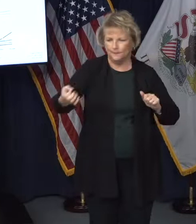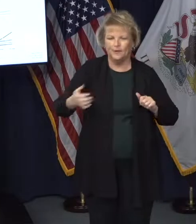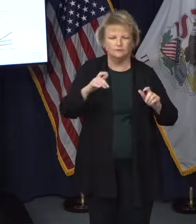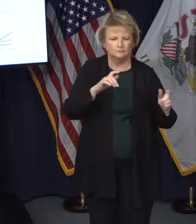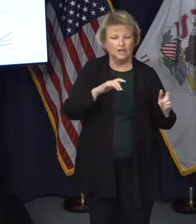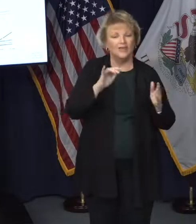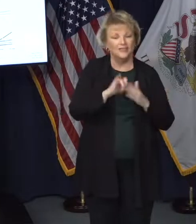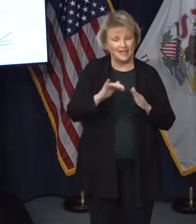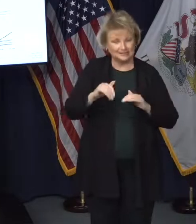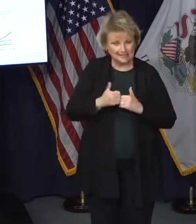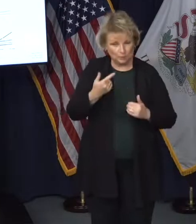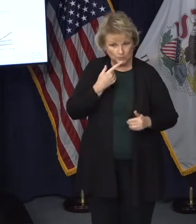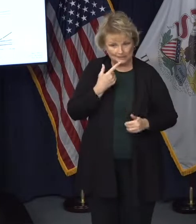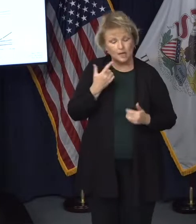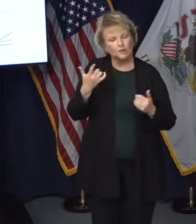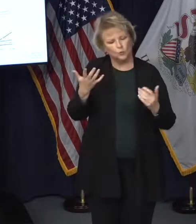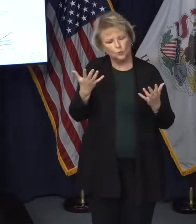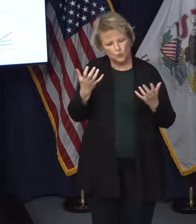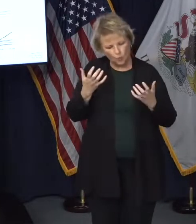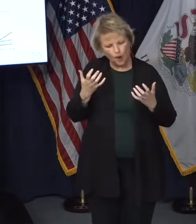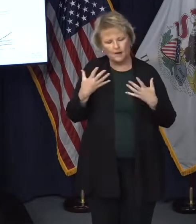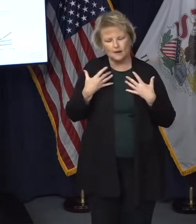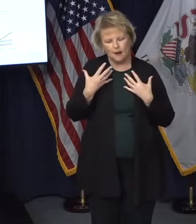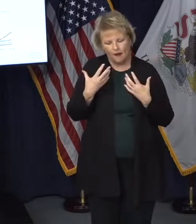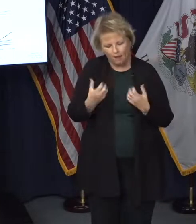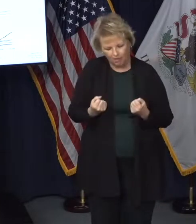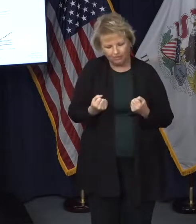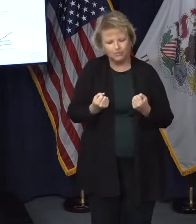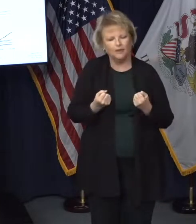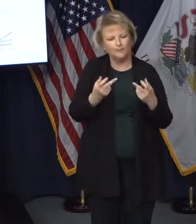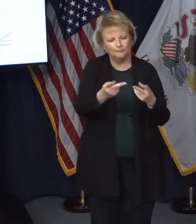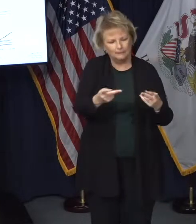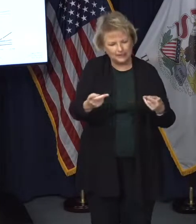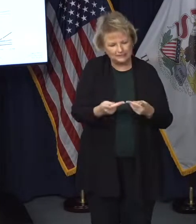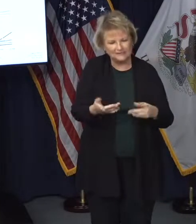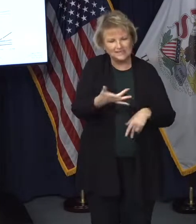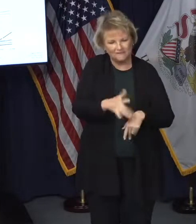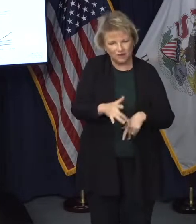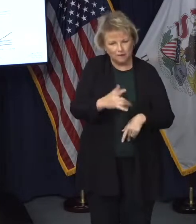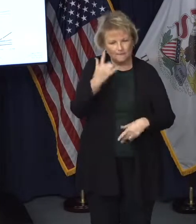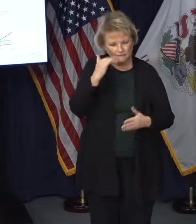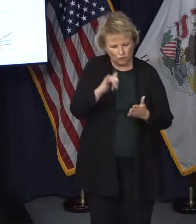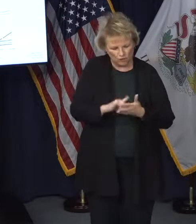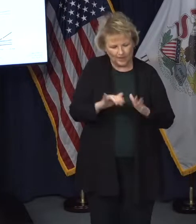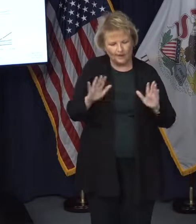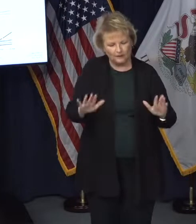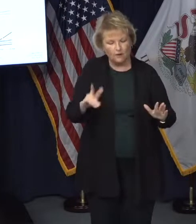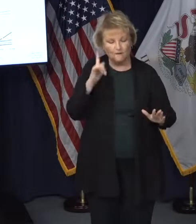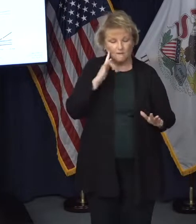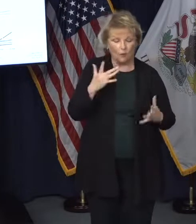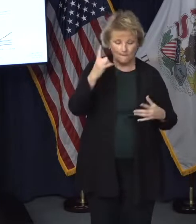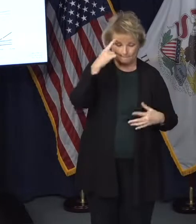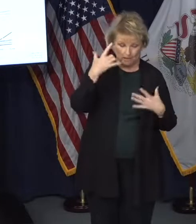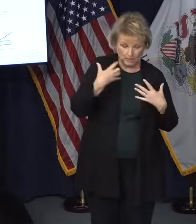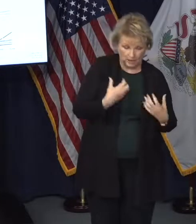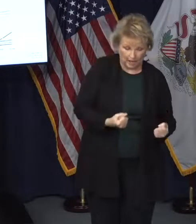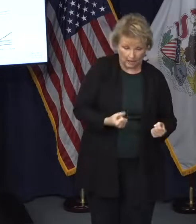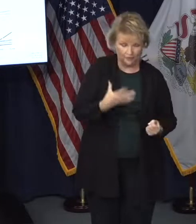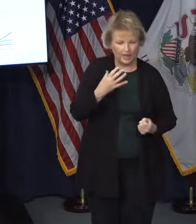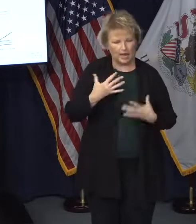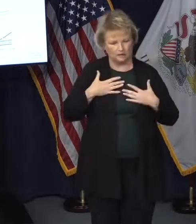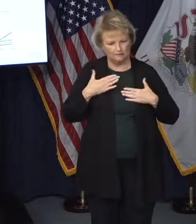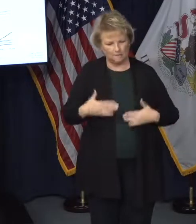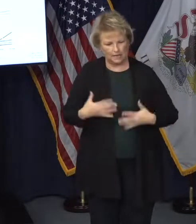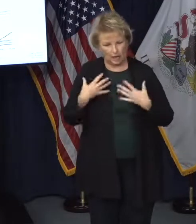we've made that. We definitely wanted to make health facilities available because of that, just both the medical health and the mental health, just as you